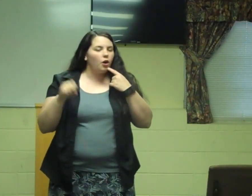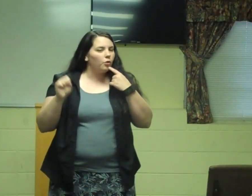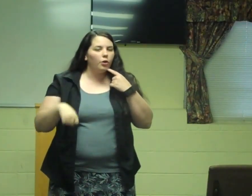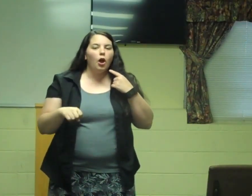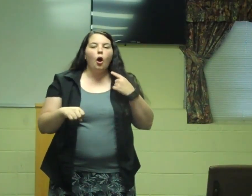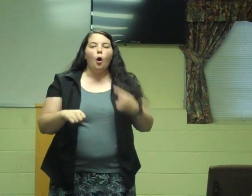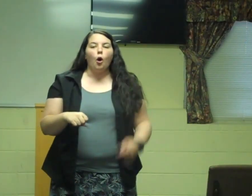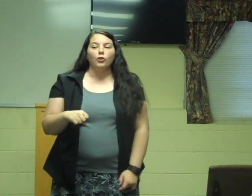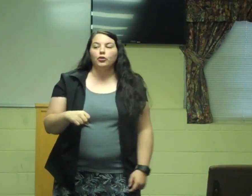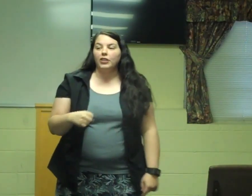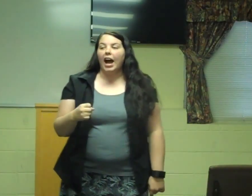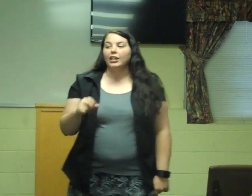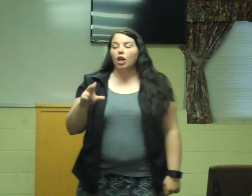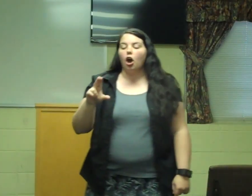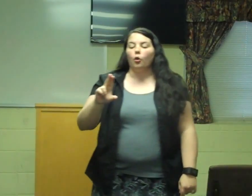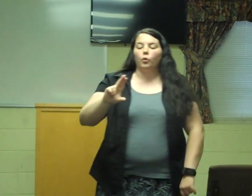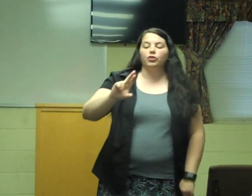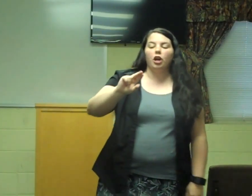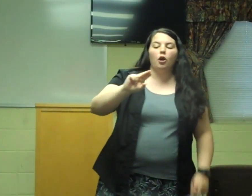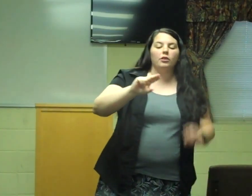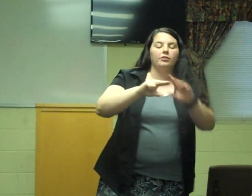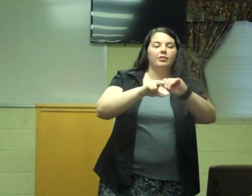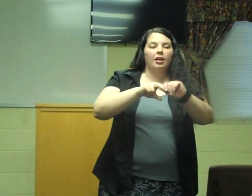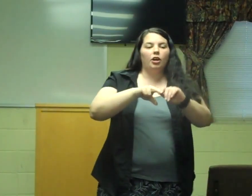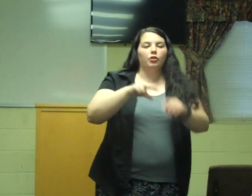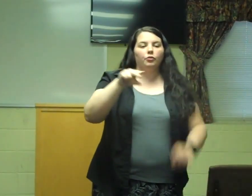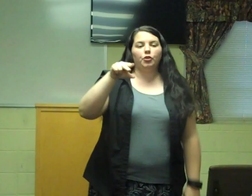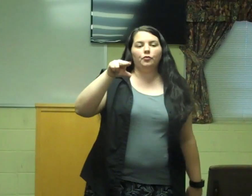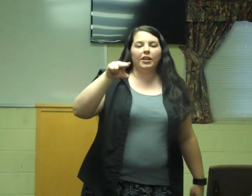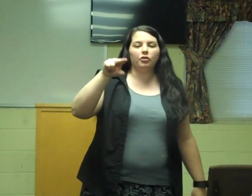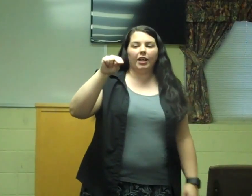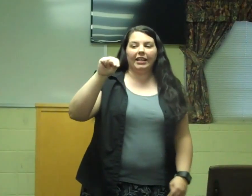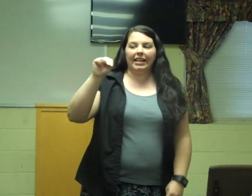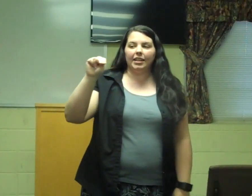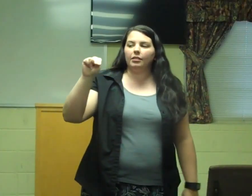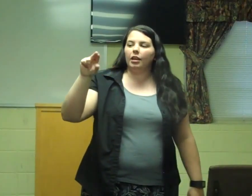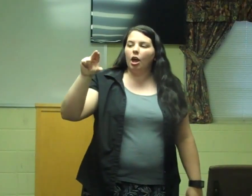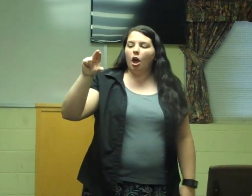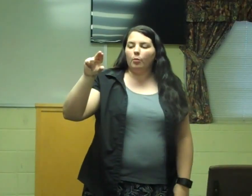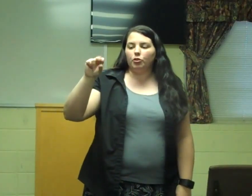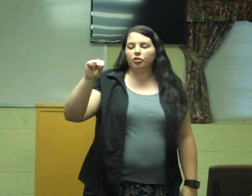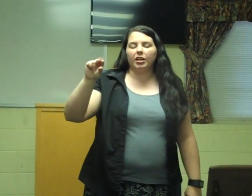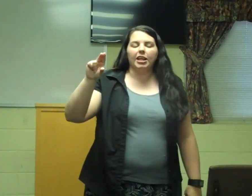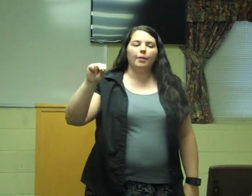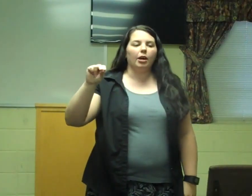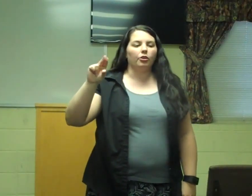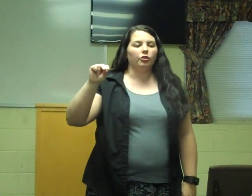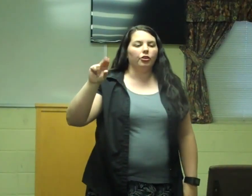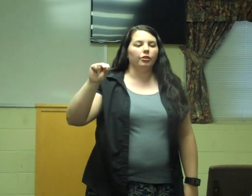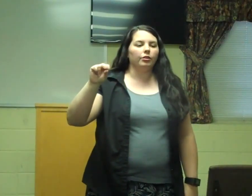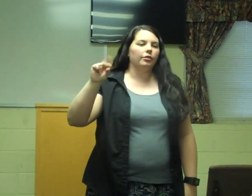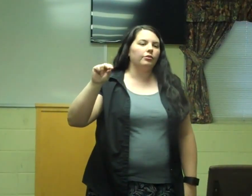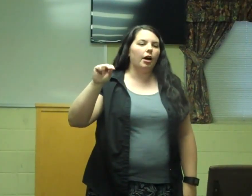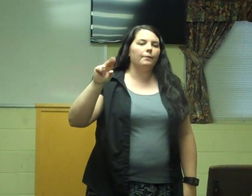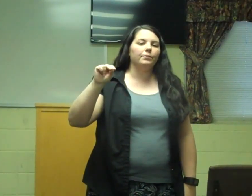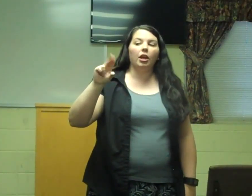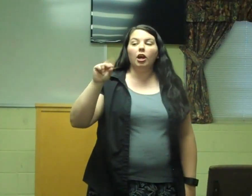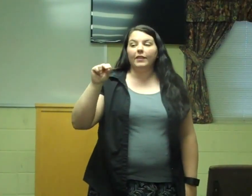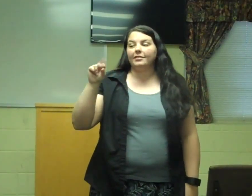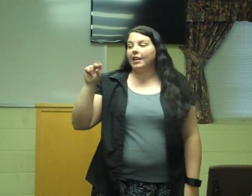no. Or they'll sign no, which no is your 2 fingers like an N, but you're just going to come down on your thumb. That's sign